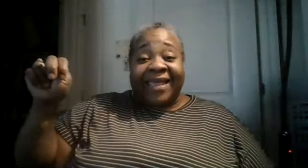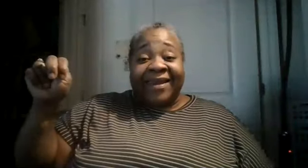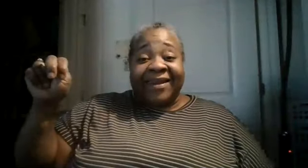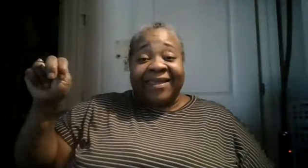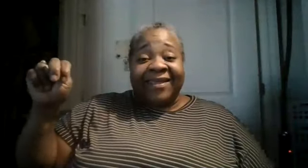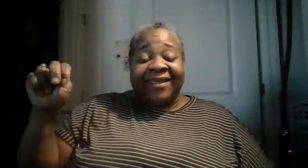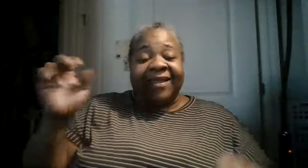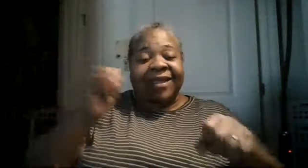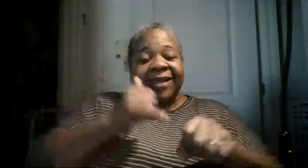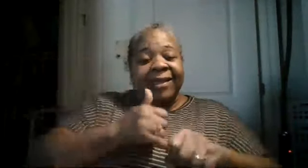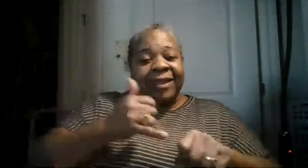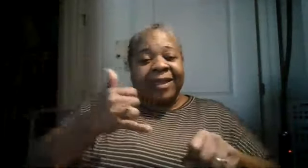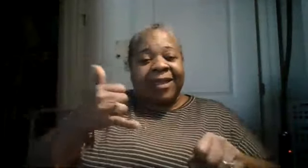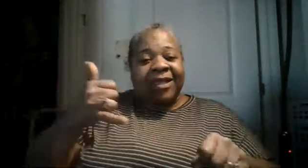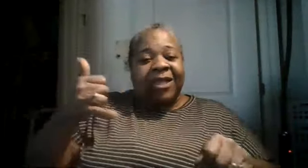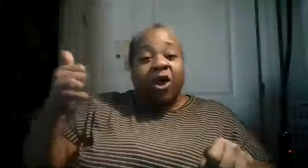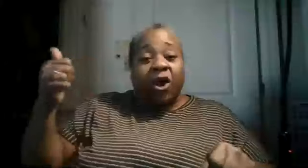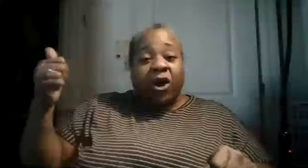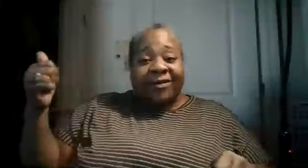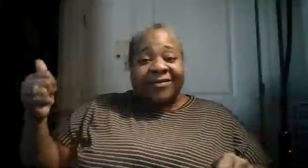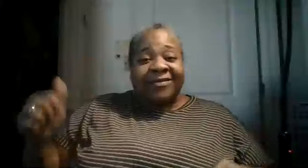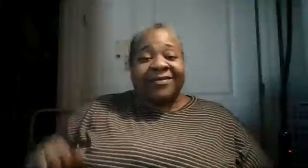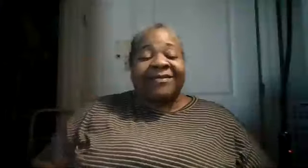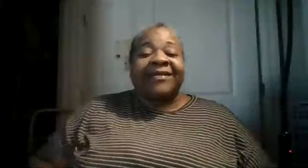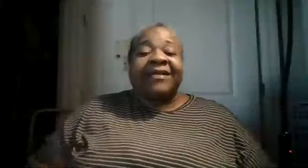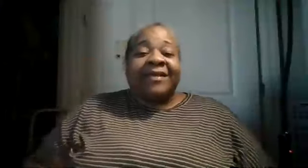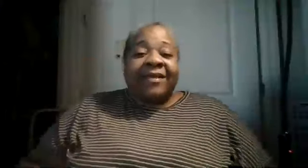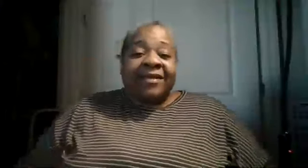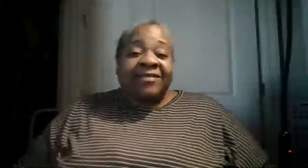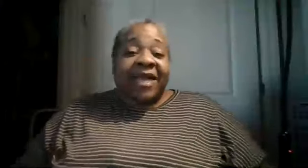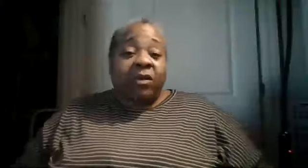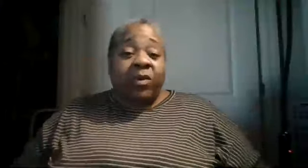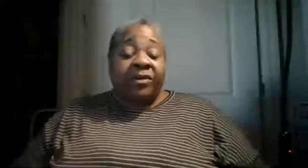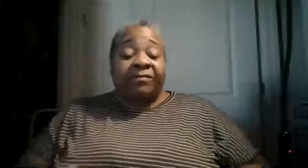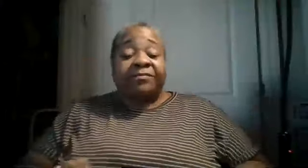Y-A-R-N. Years. Yarn. Second one?